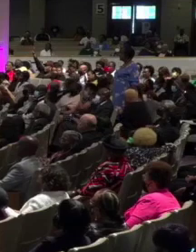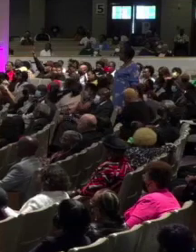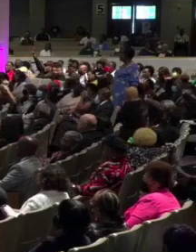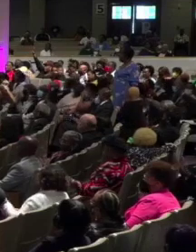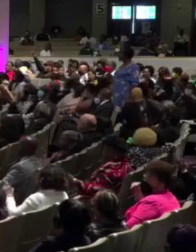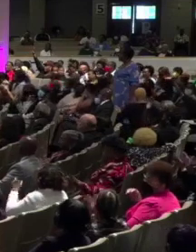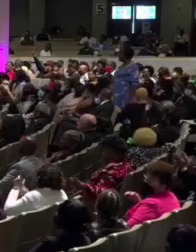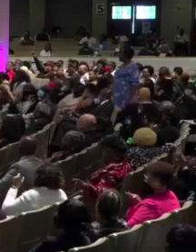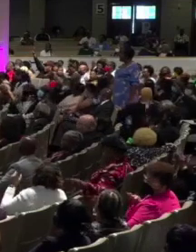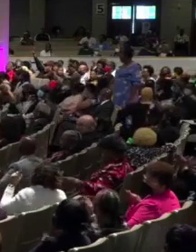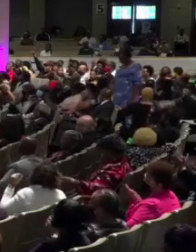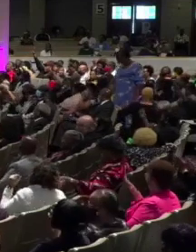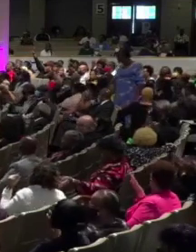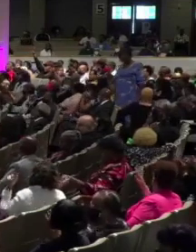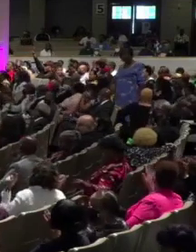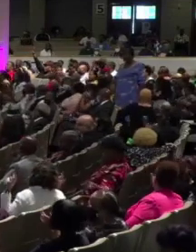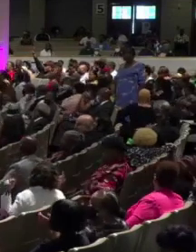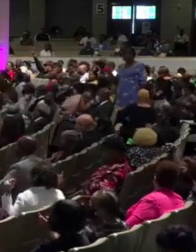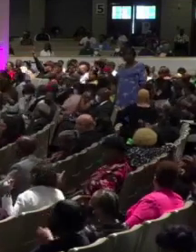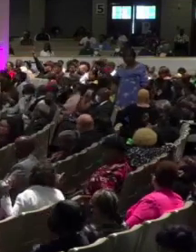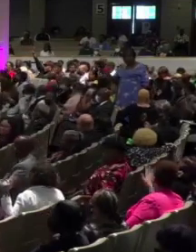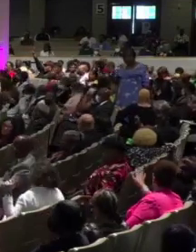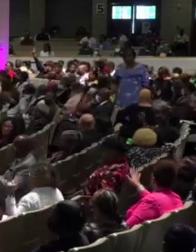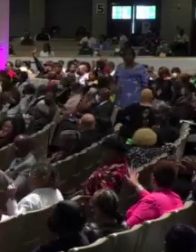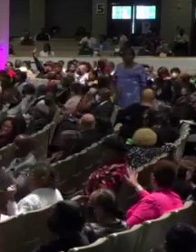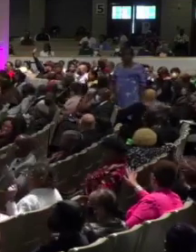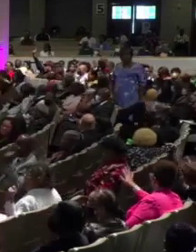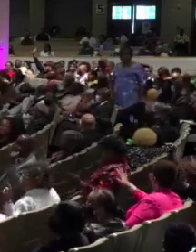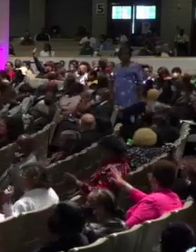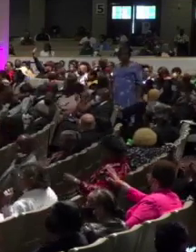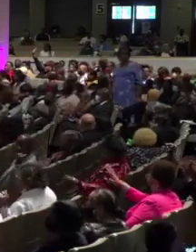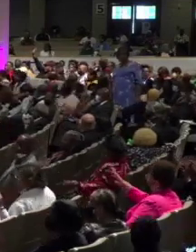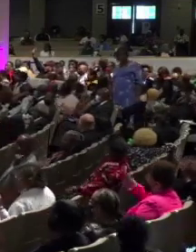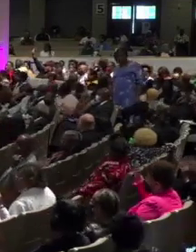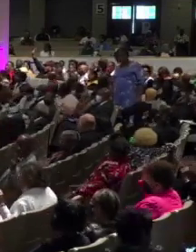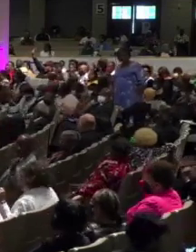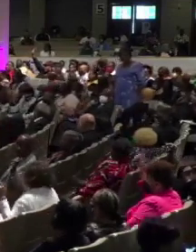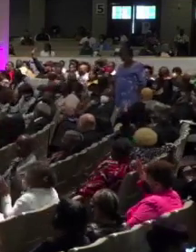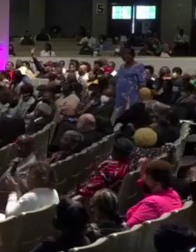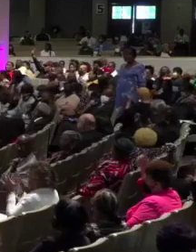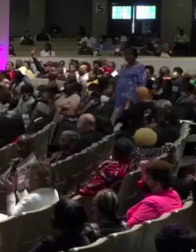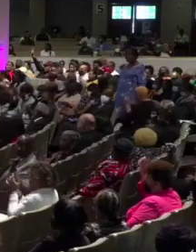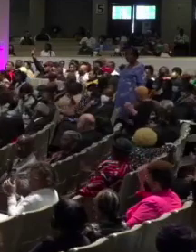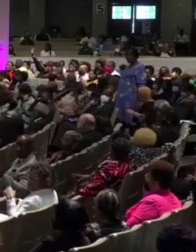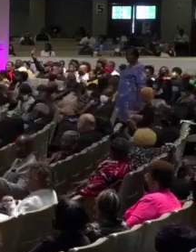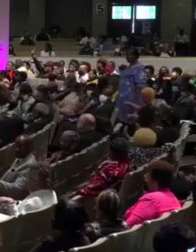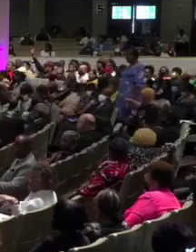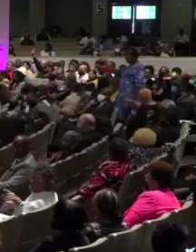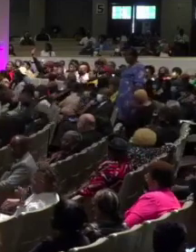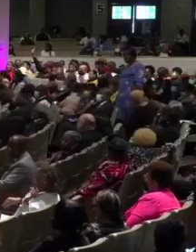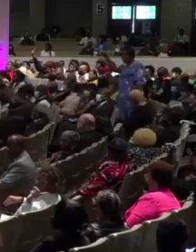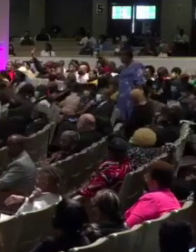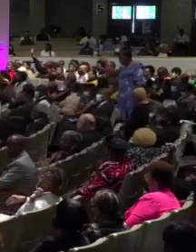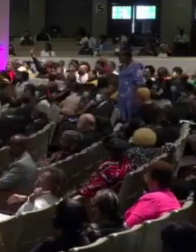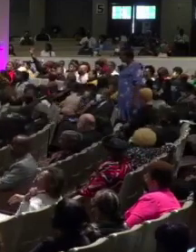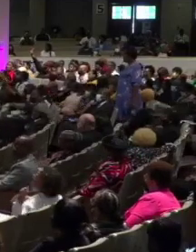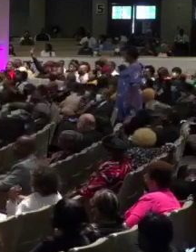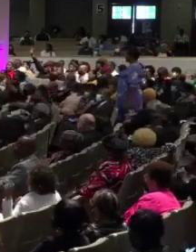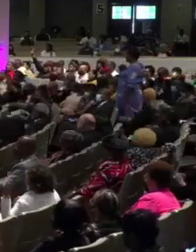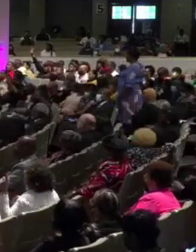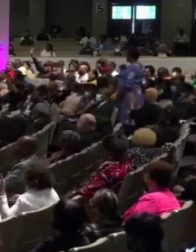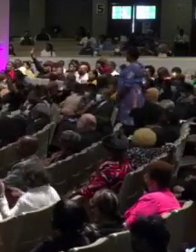still works? Come on, tell somebody prayer still works. I ain't done with you yet. Greater is here because prayer still